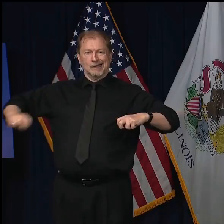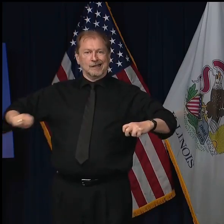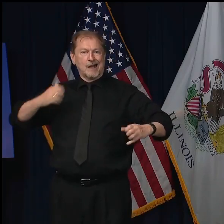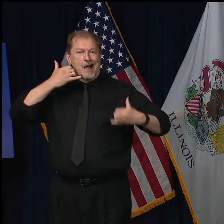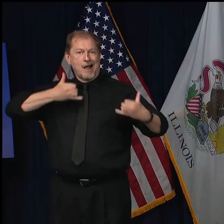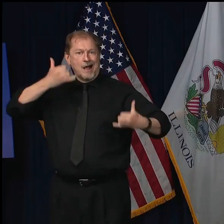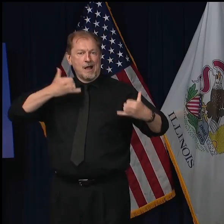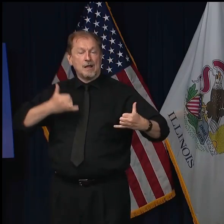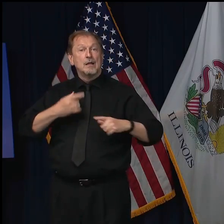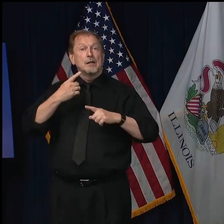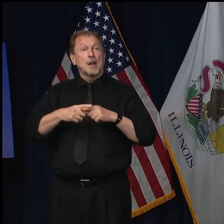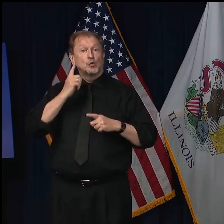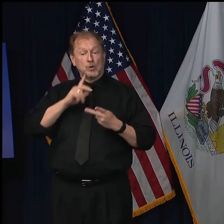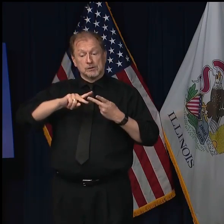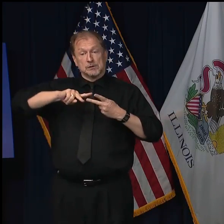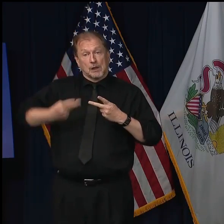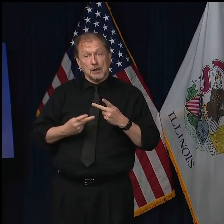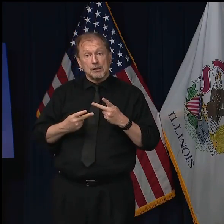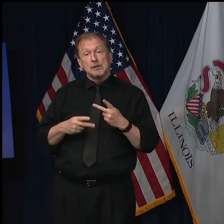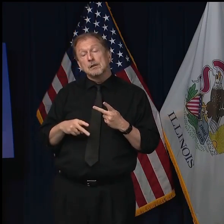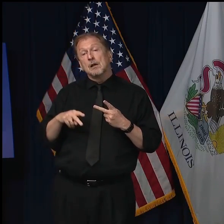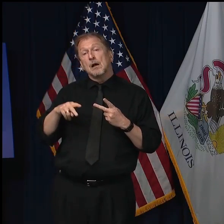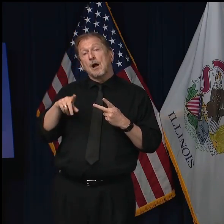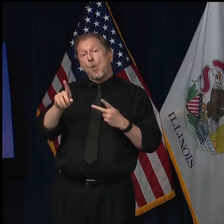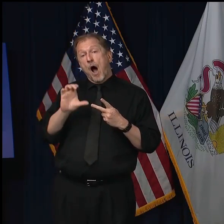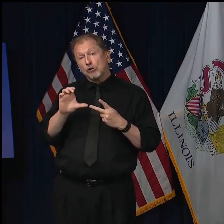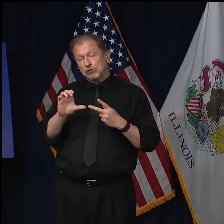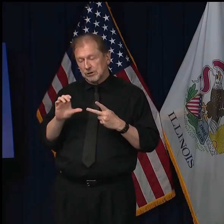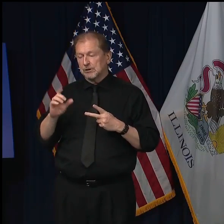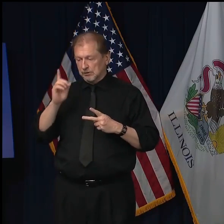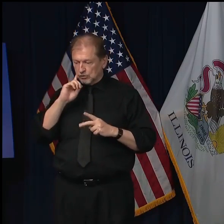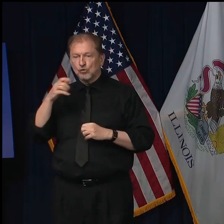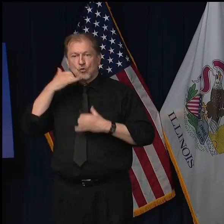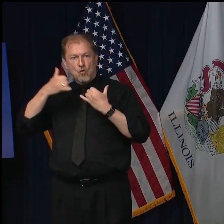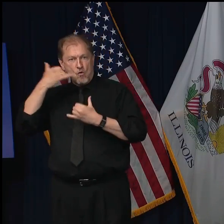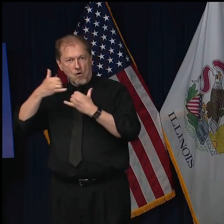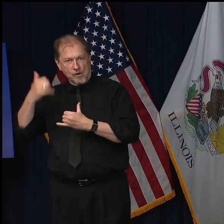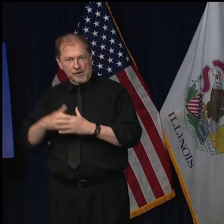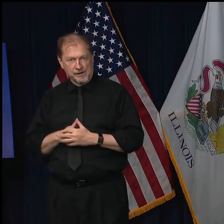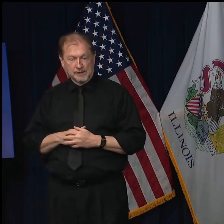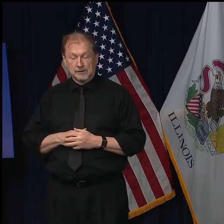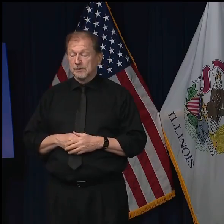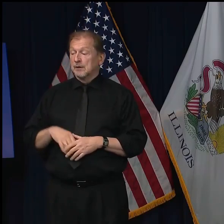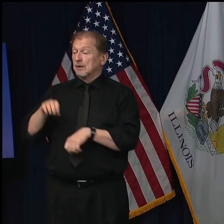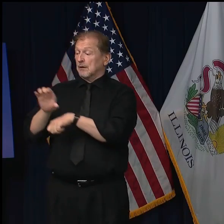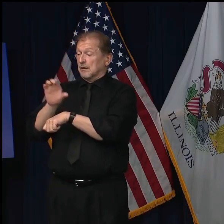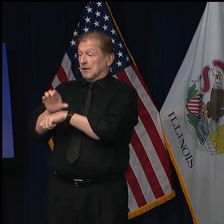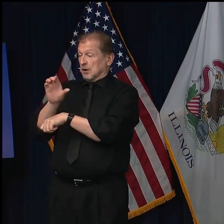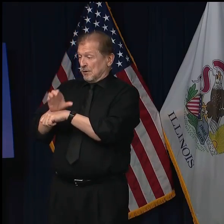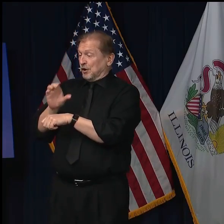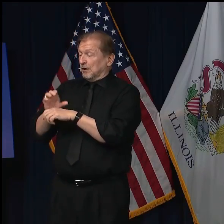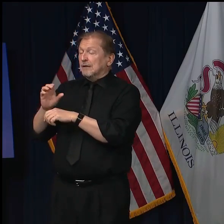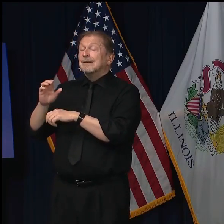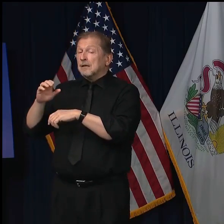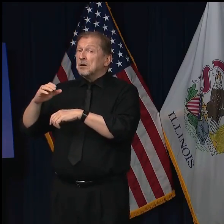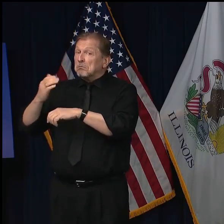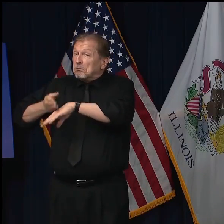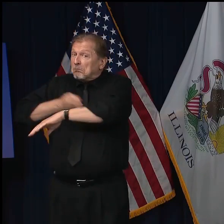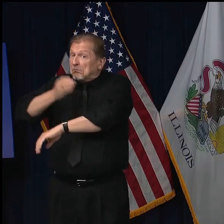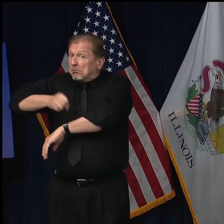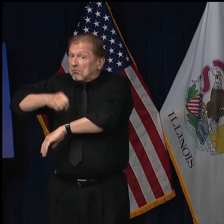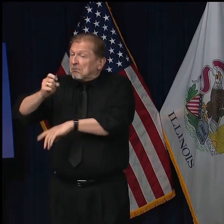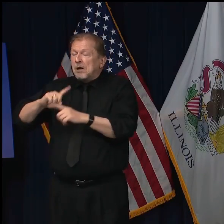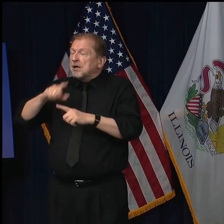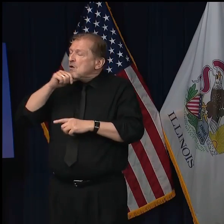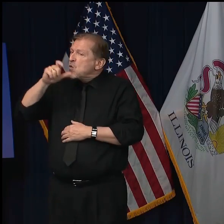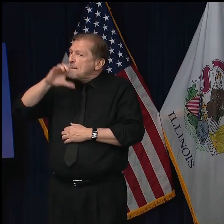up with 100 additional agents taking calls. For those filing online, while there is still more work to be done,